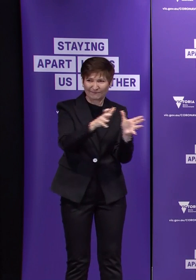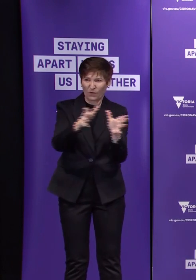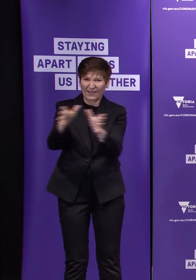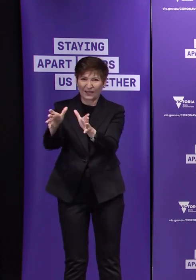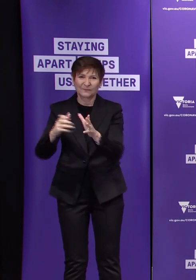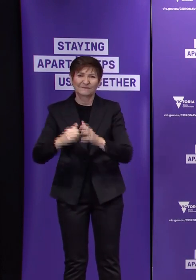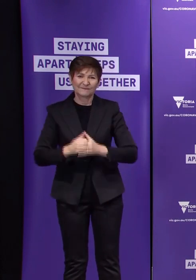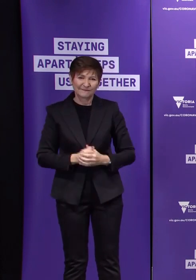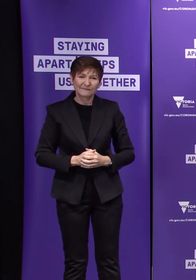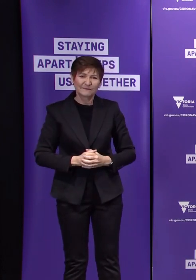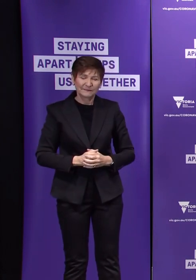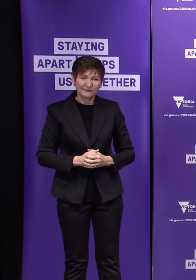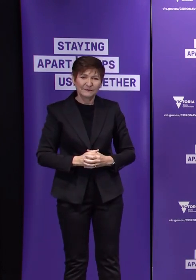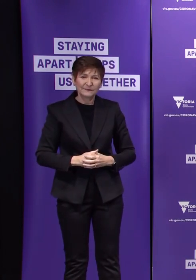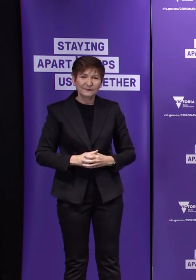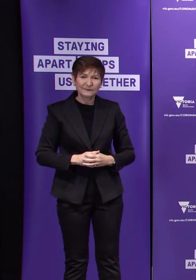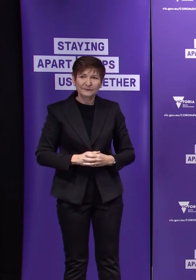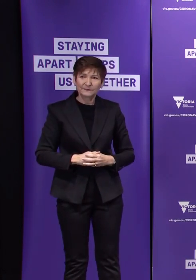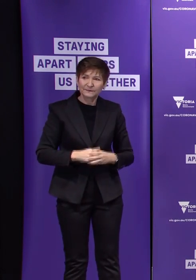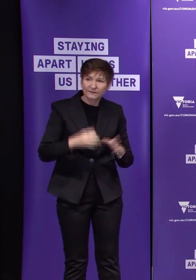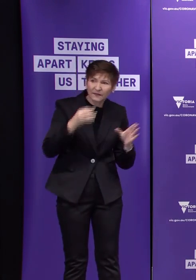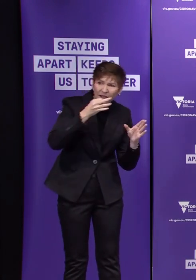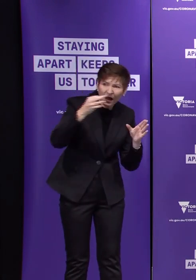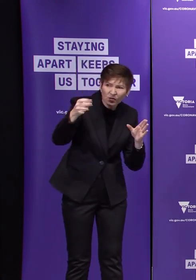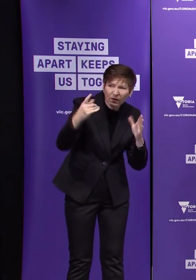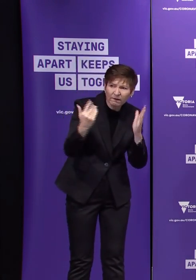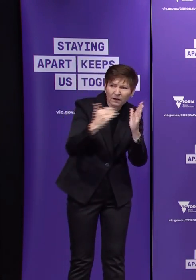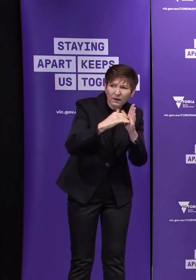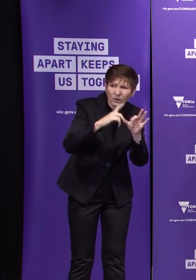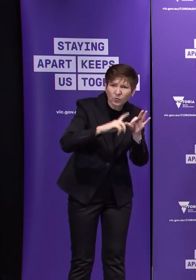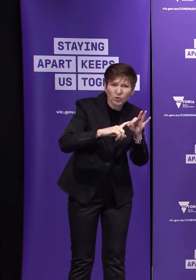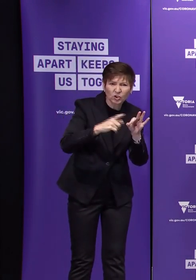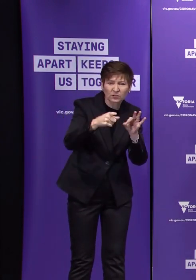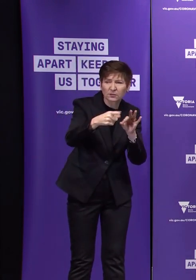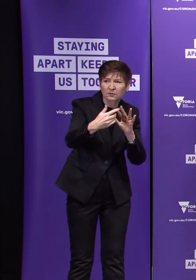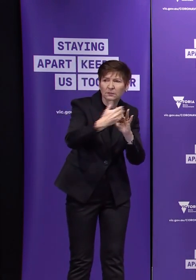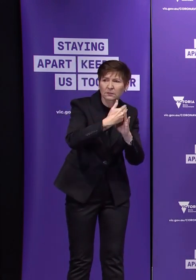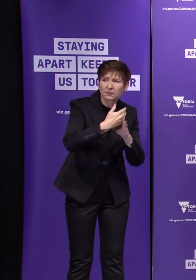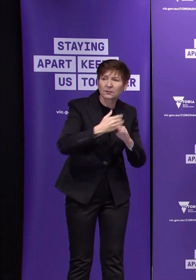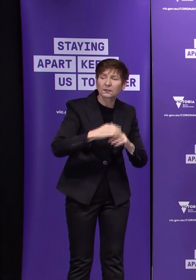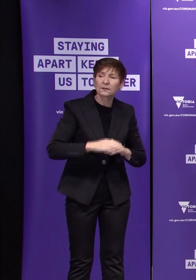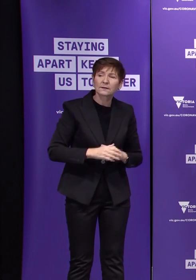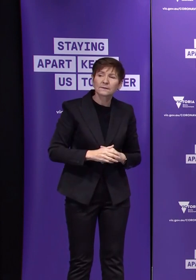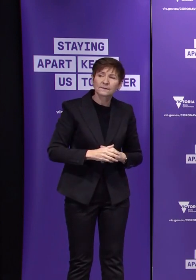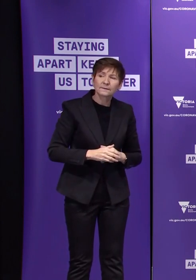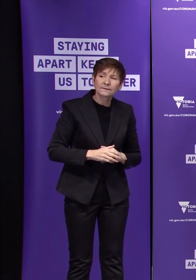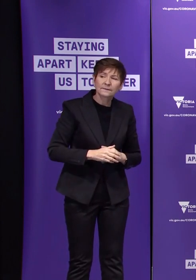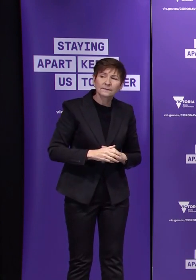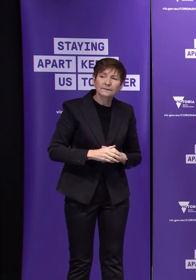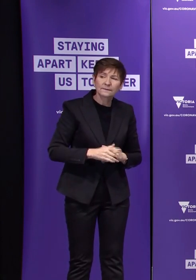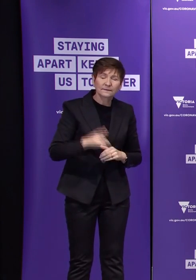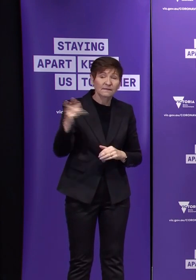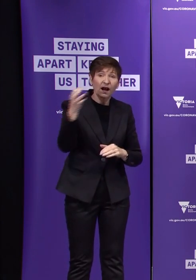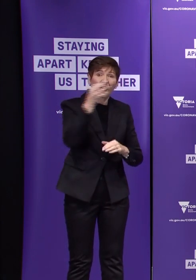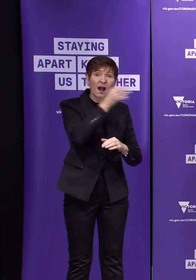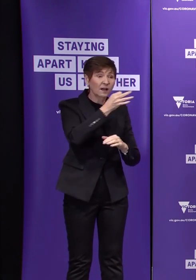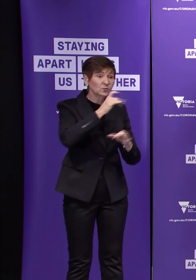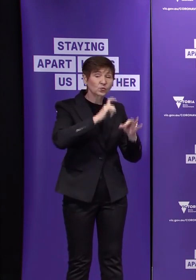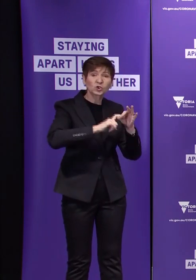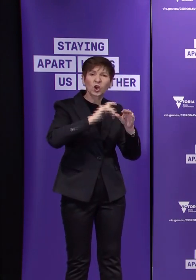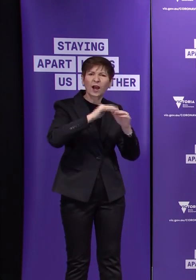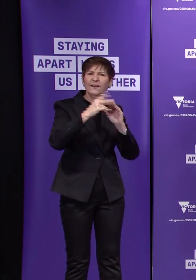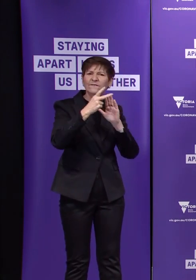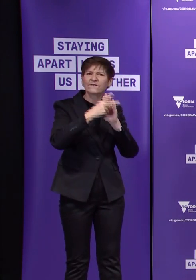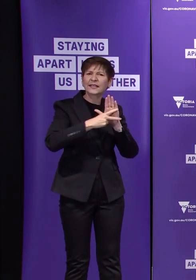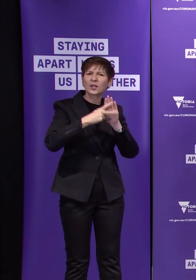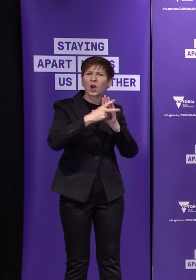Sorry? We've got a report about... Candice, did you have a follow-up? Thanks. And then we'll go to Noel. There's a video going around this morning which you may not have had a chance to see yet.